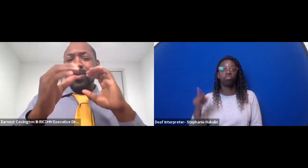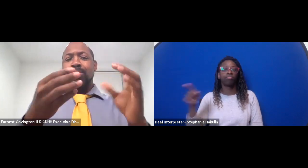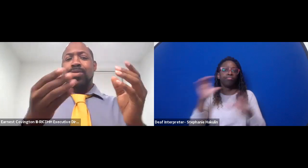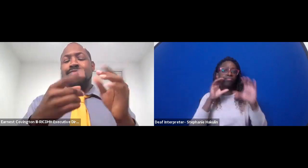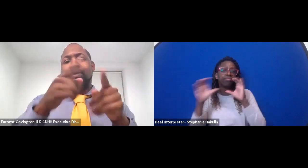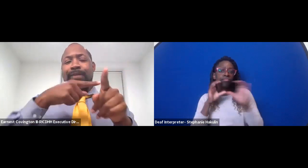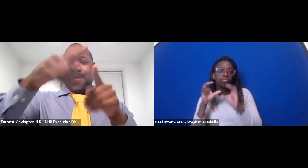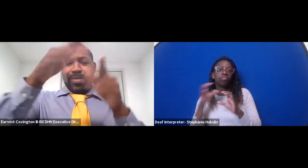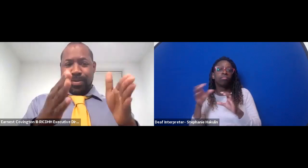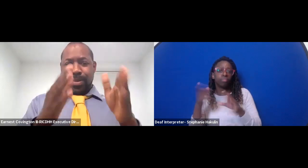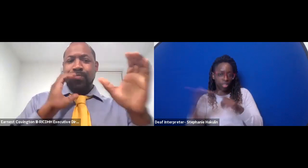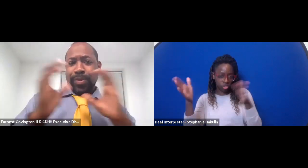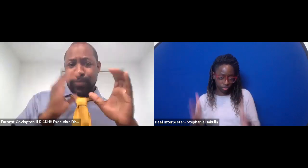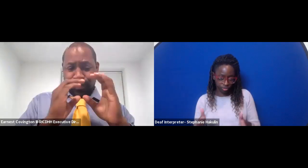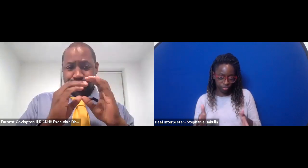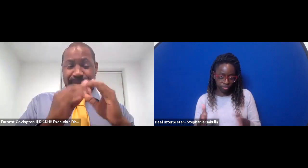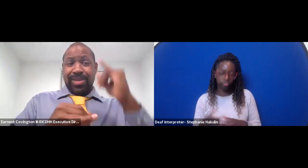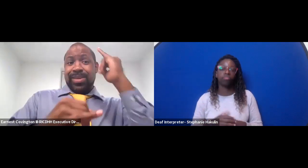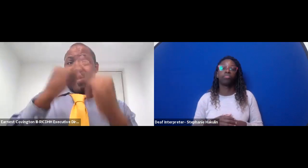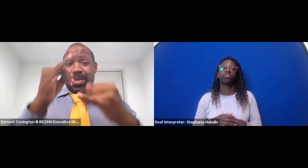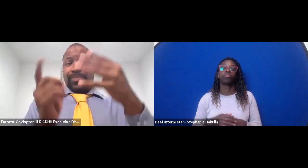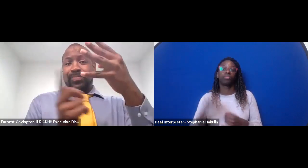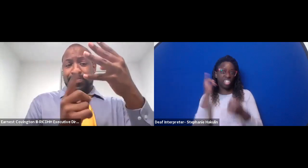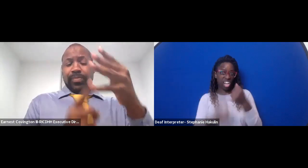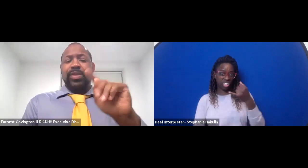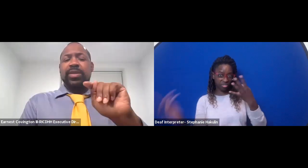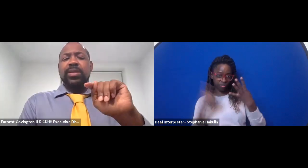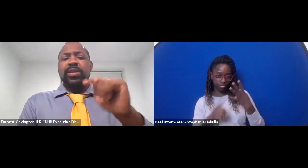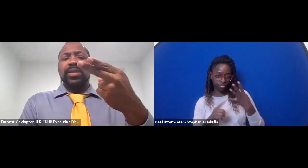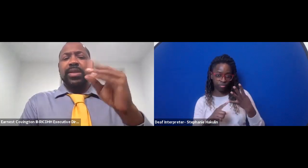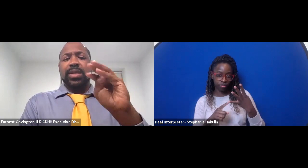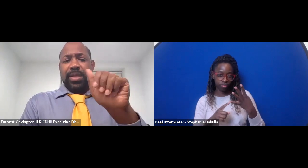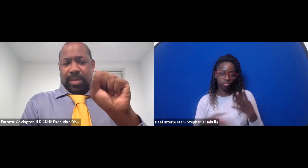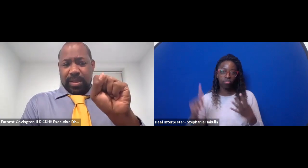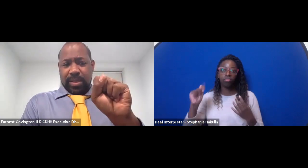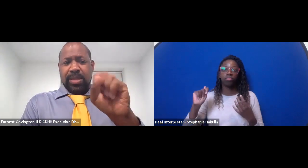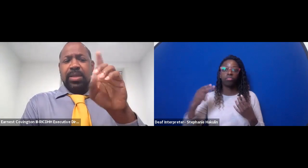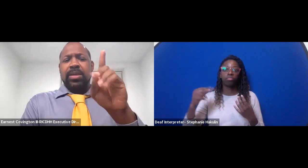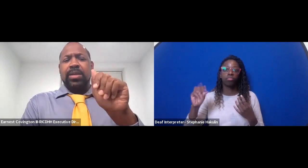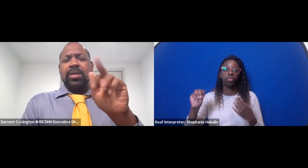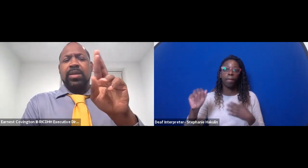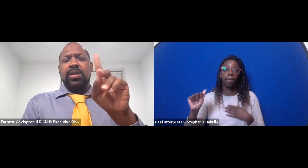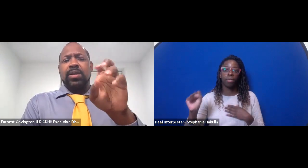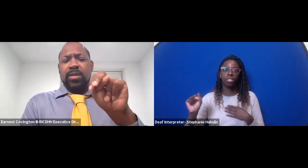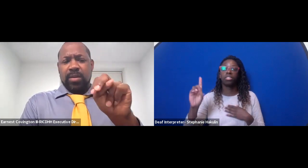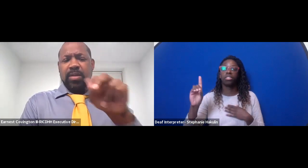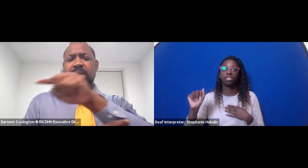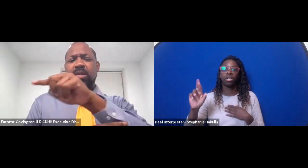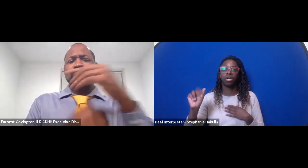associated with them as well. She does communication specialist work. And the fourth person is